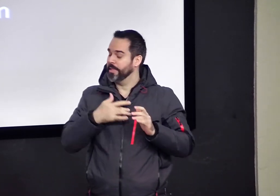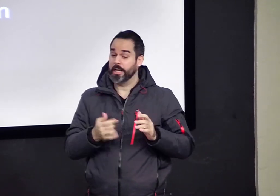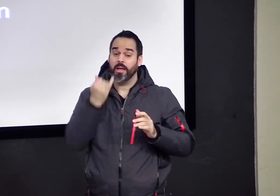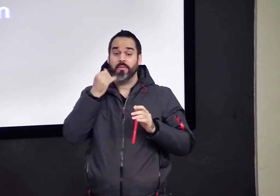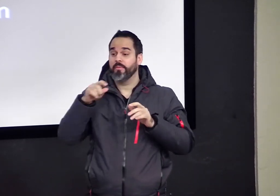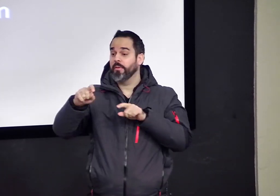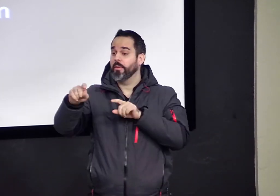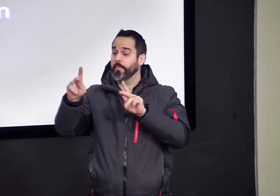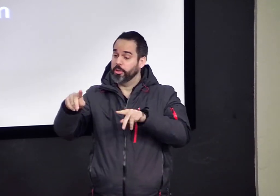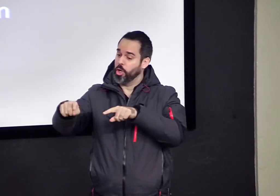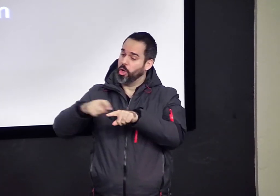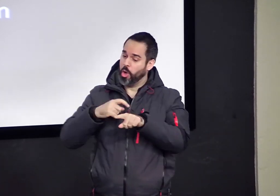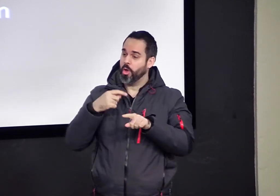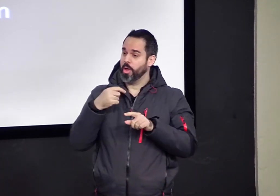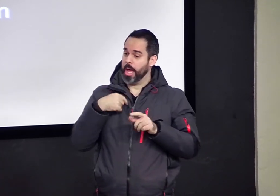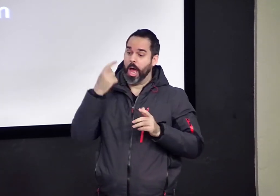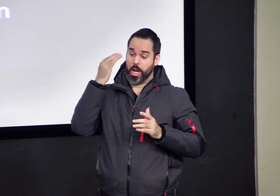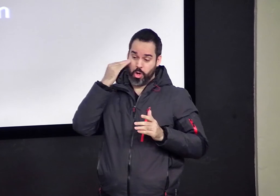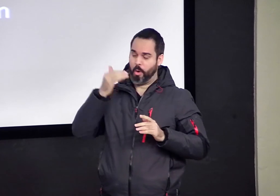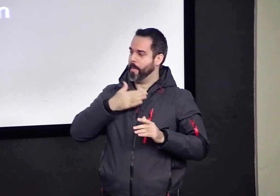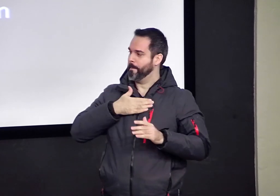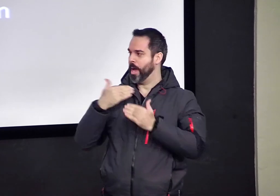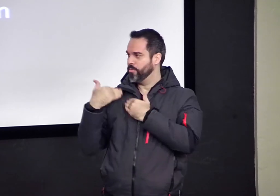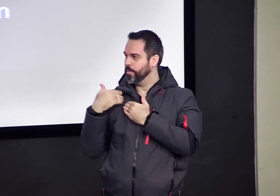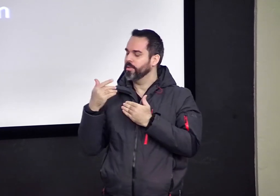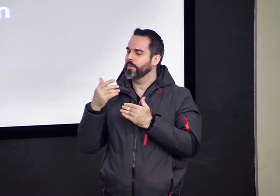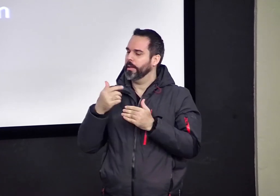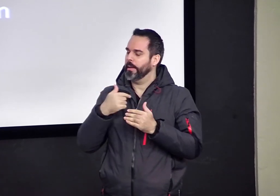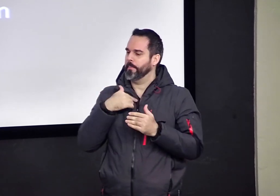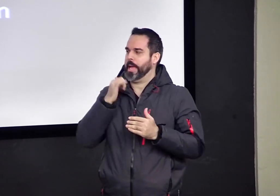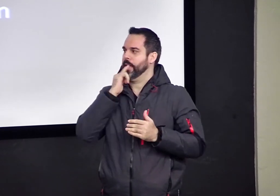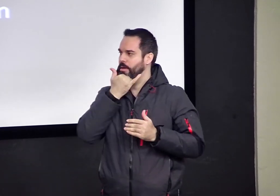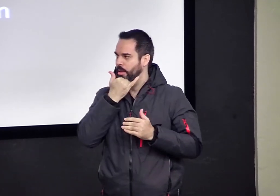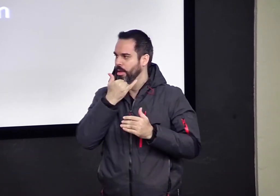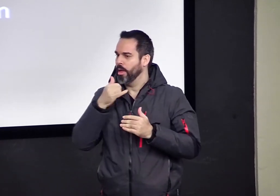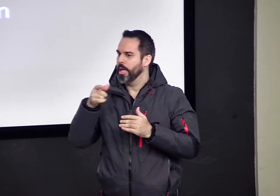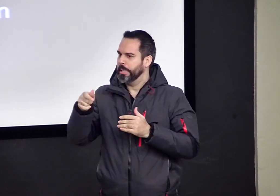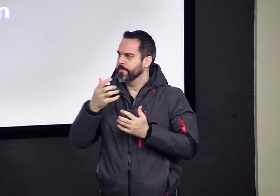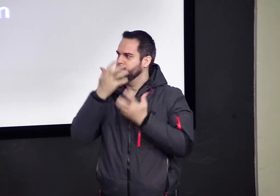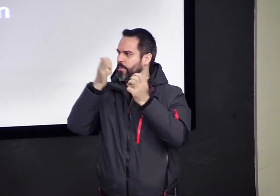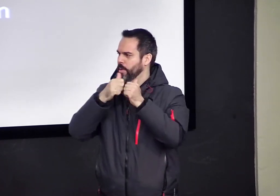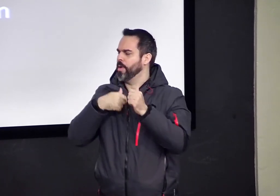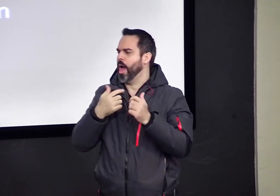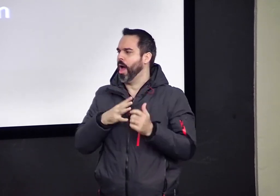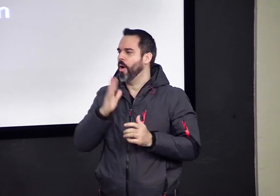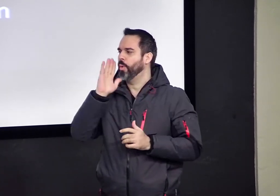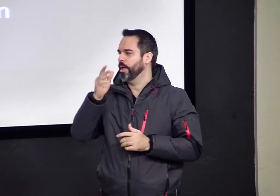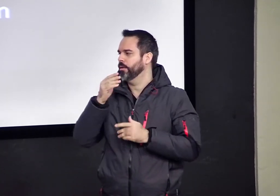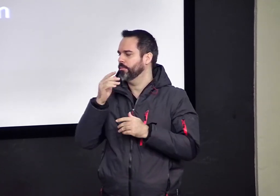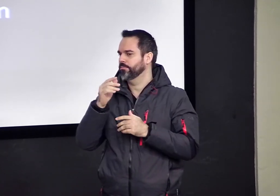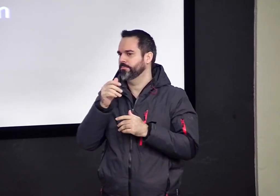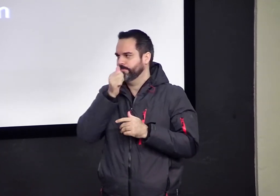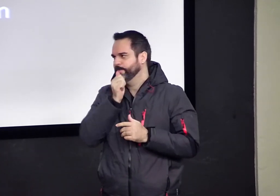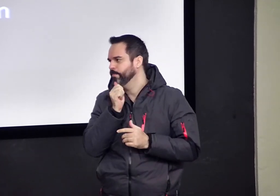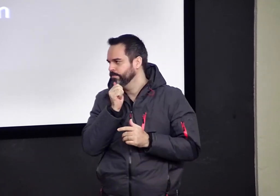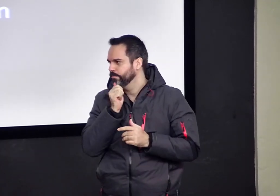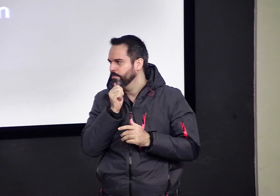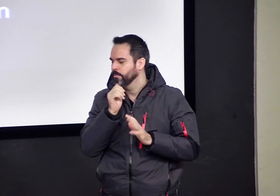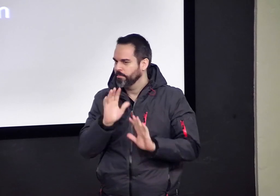So if from myself, as an example, If I make a mistake in a